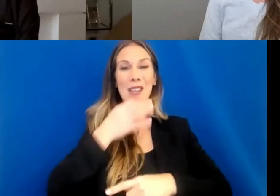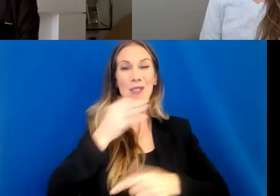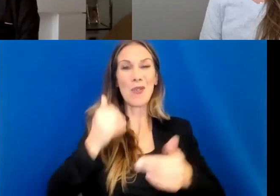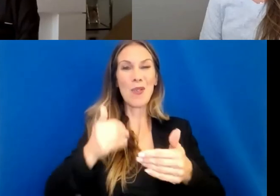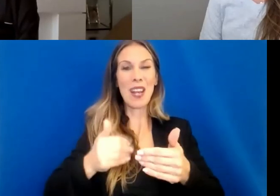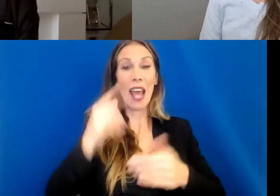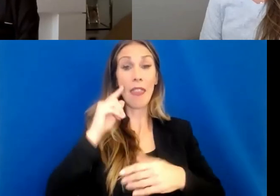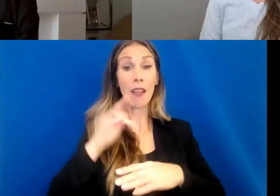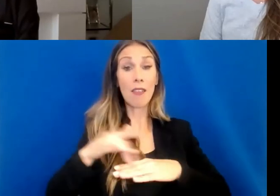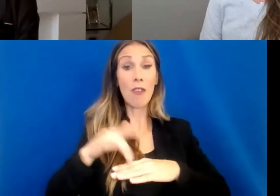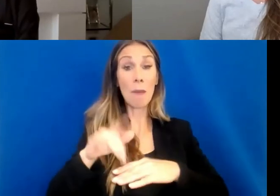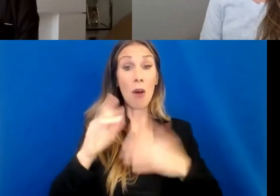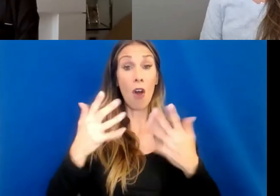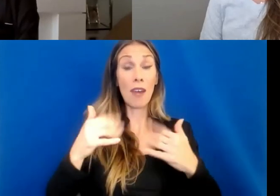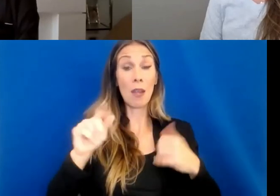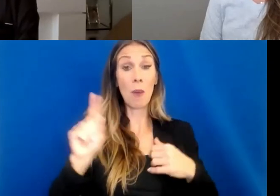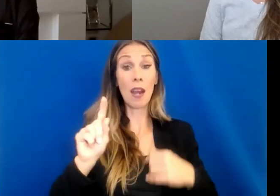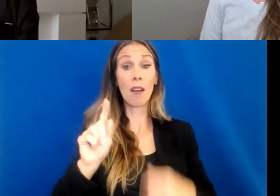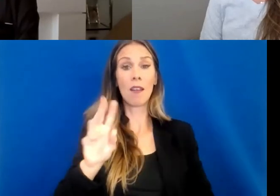already available on our website.